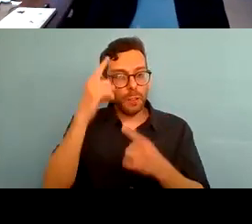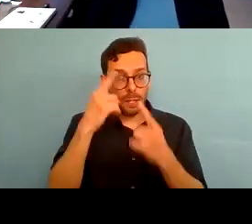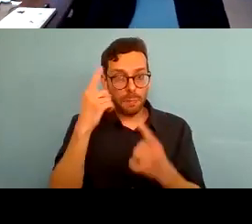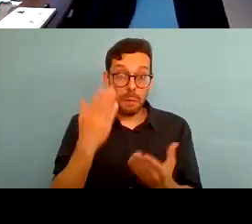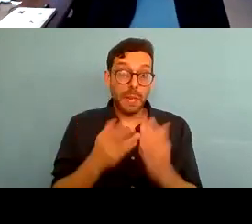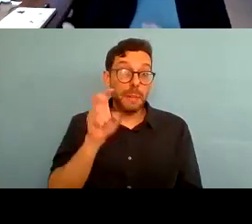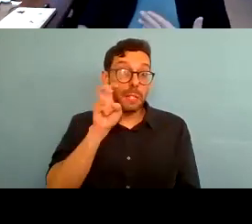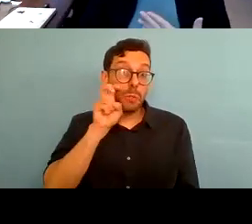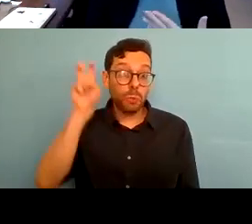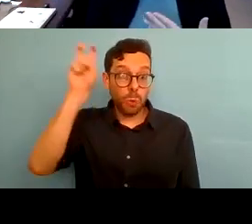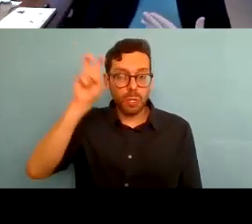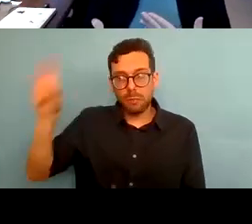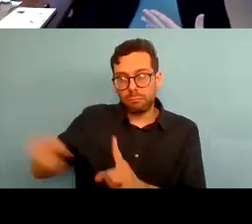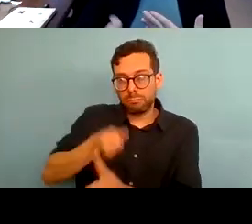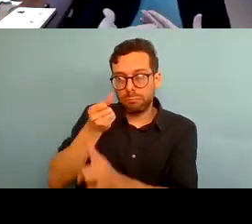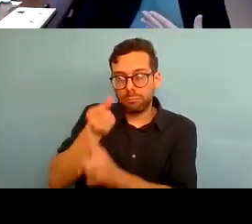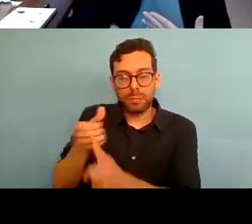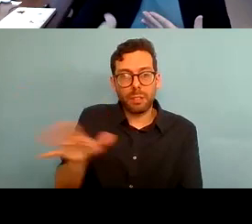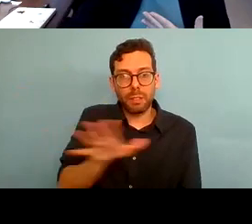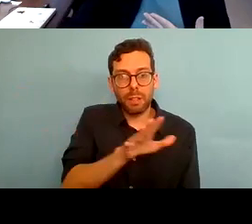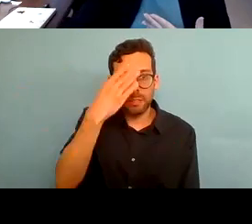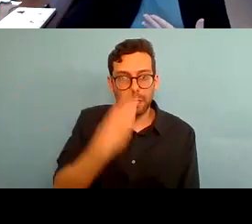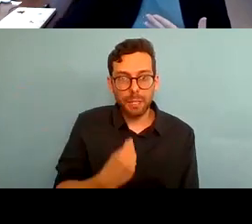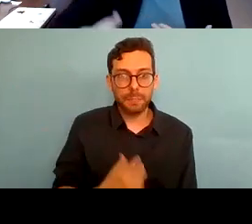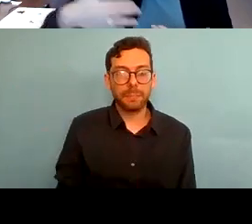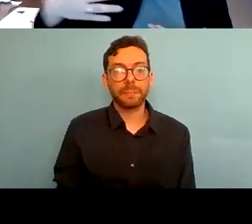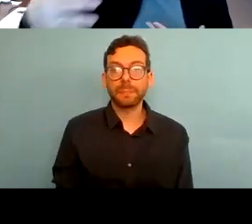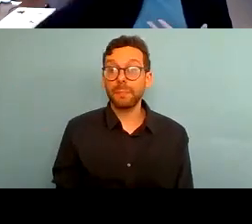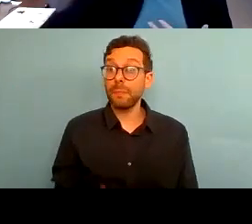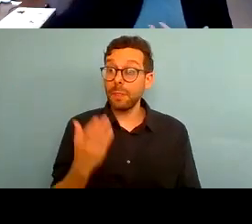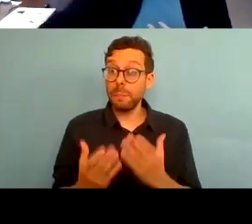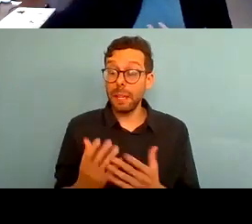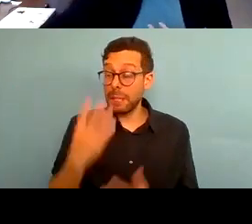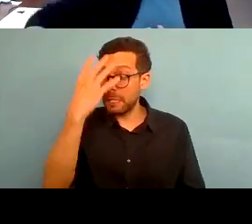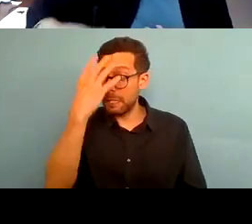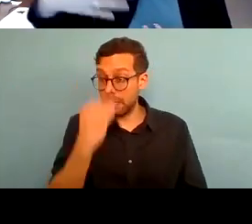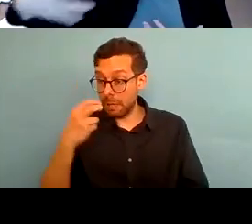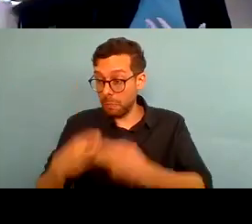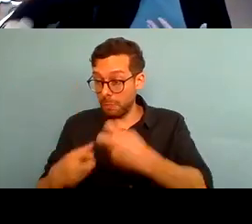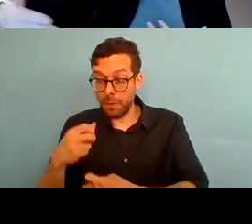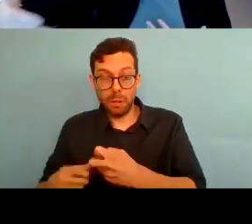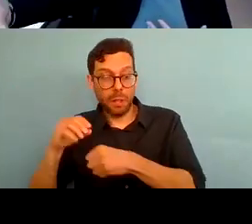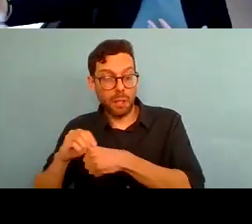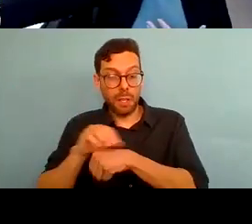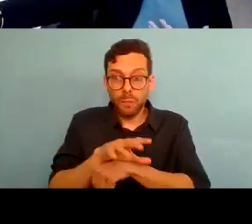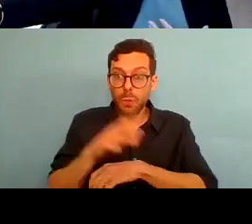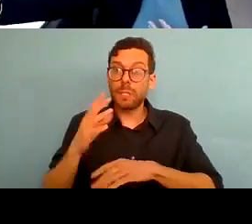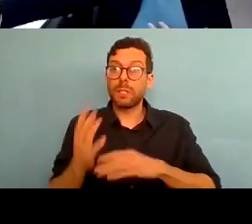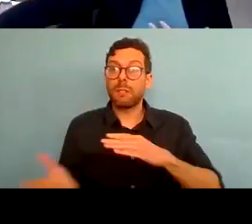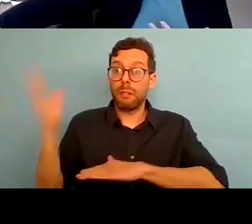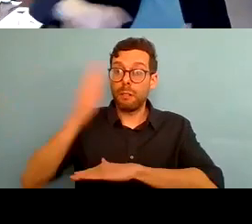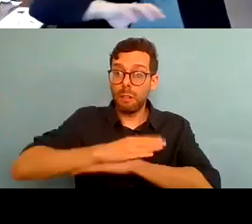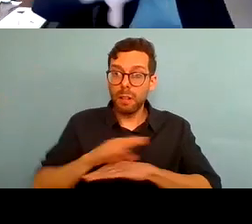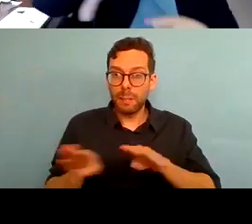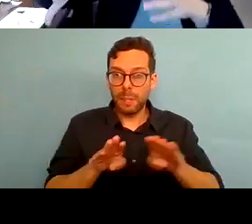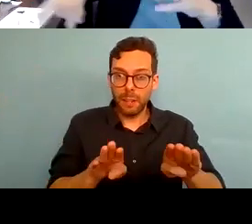impacting their sleep? Then could that sleep issue be impacting their daytime behavior, which could over time impact their